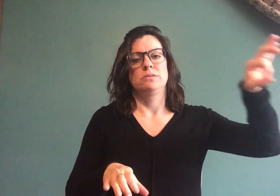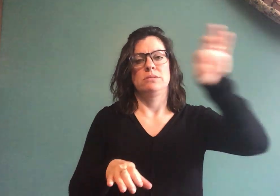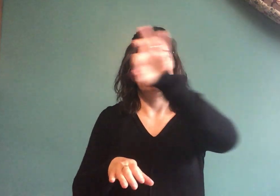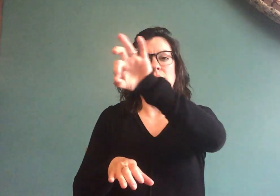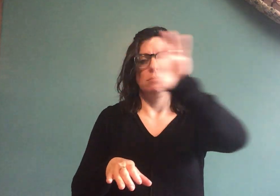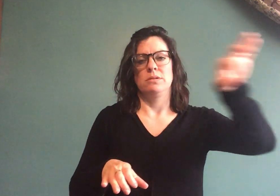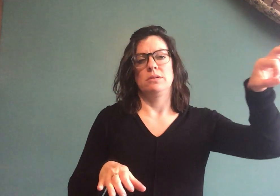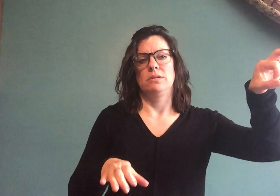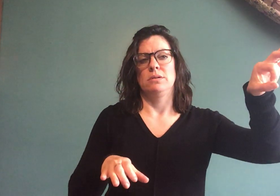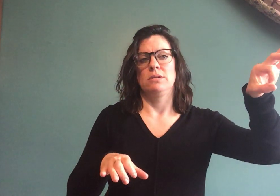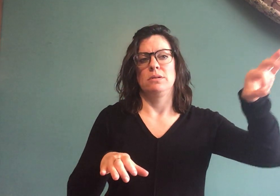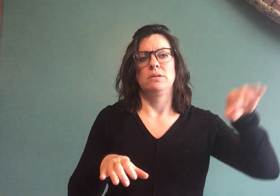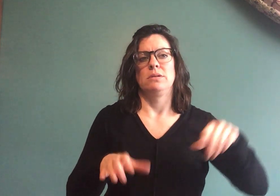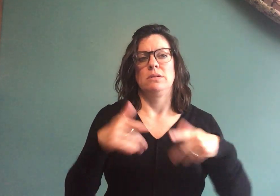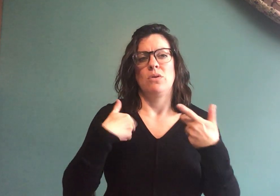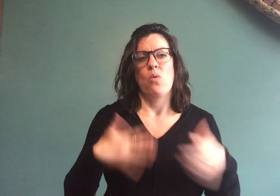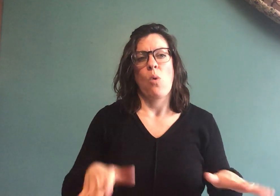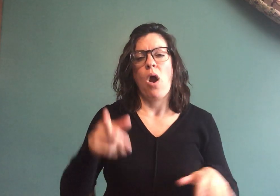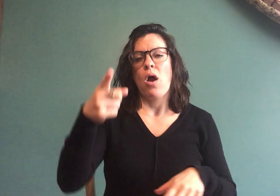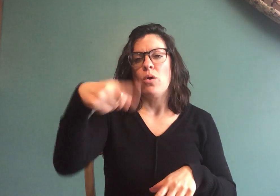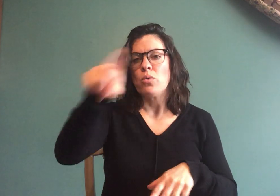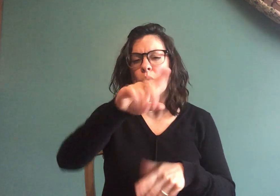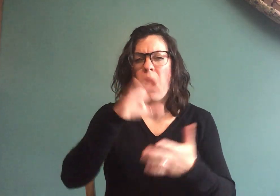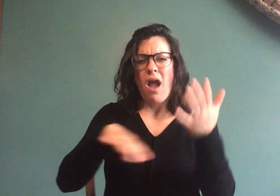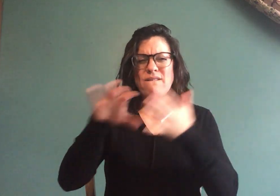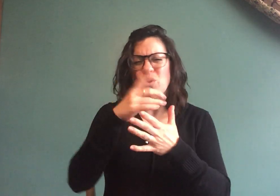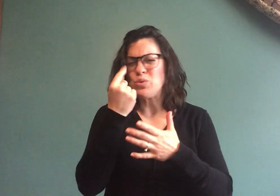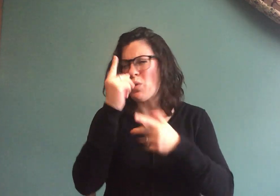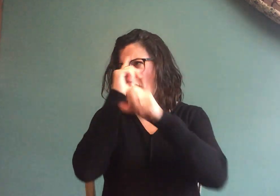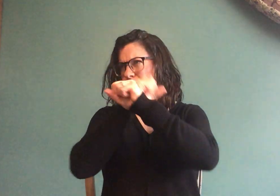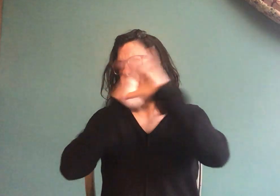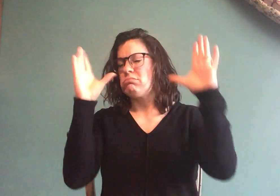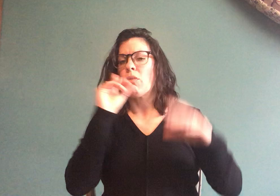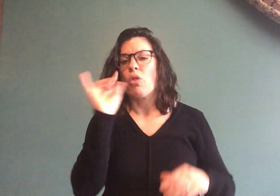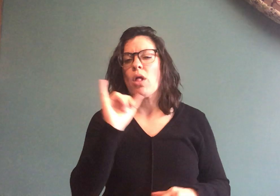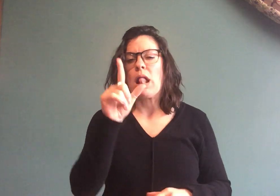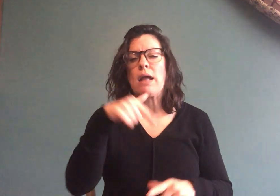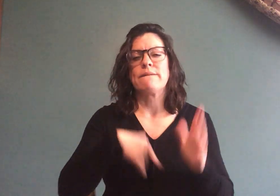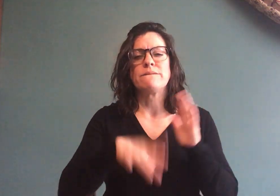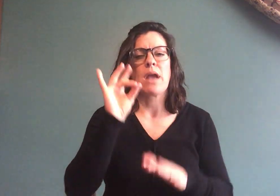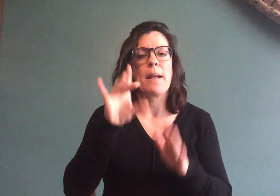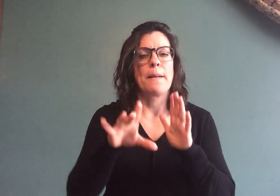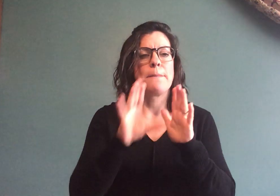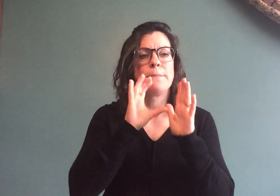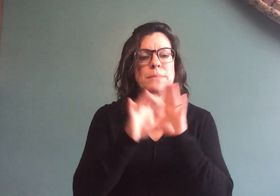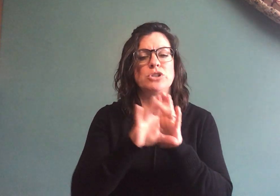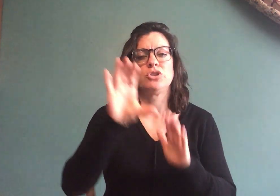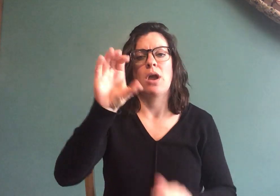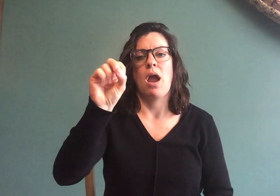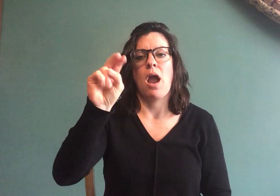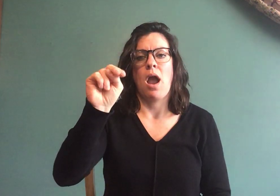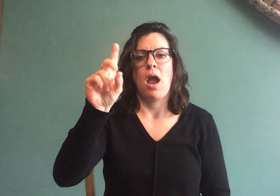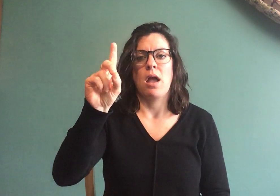I'm showing it to them. I'm going to put electric